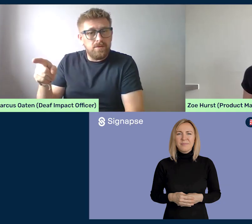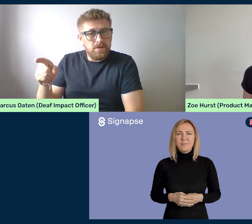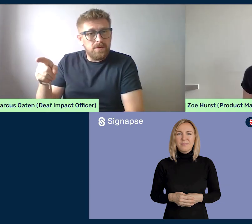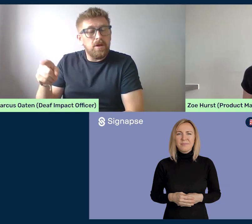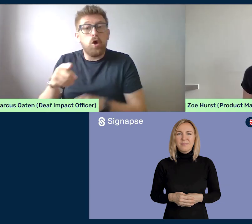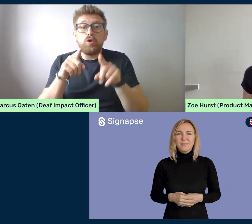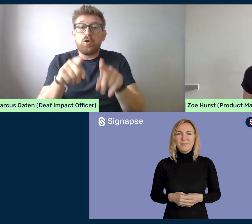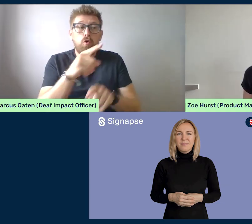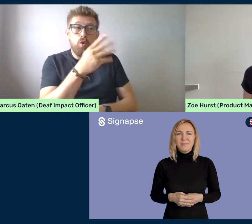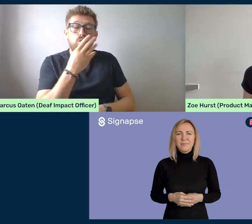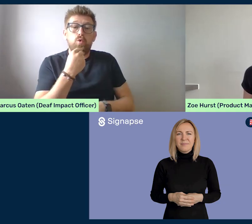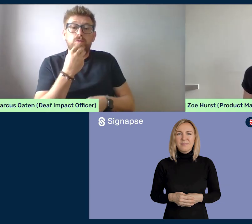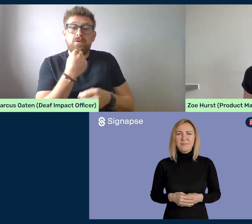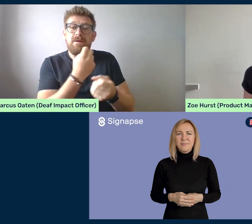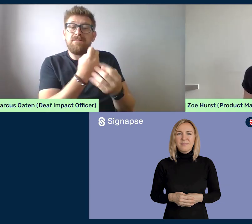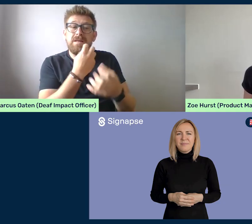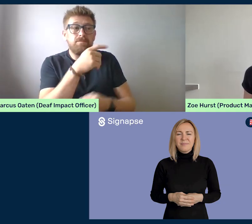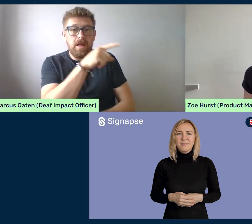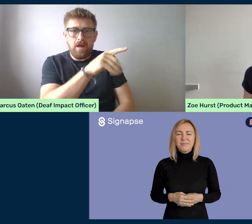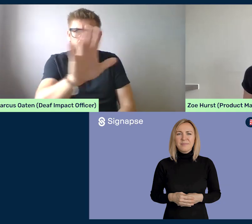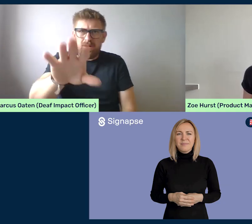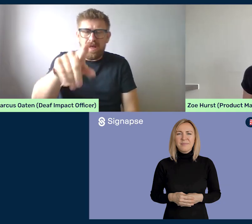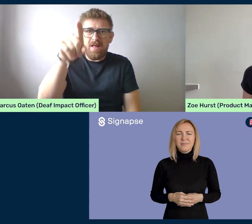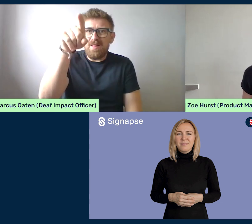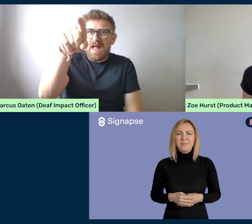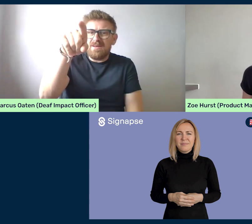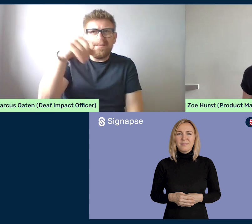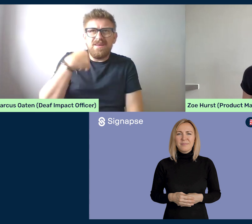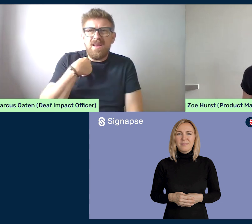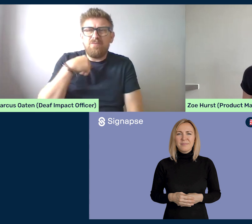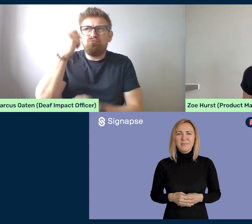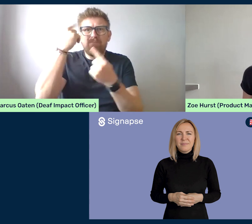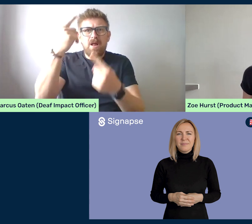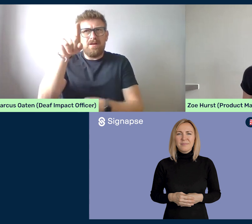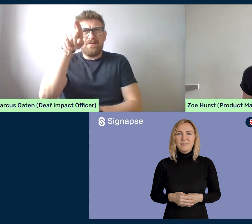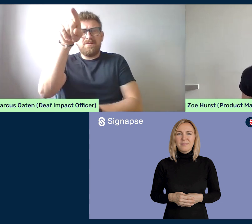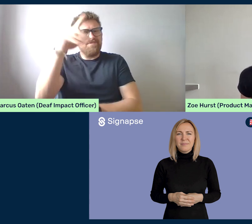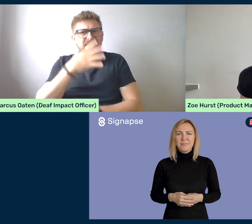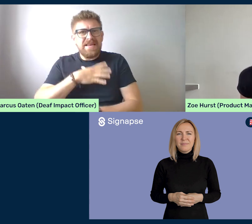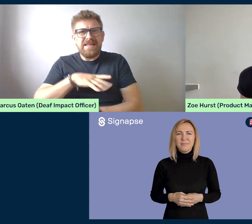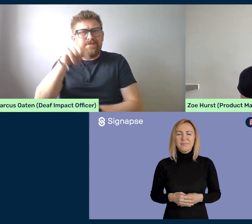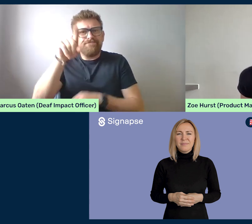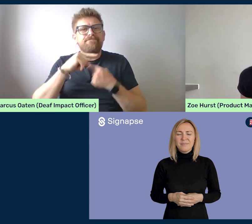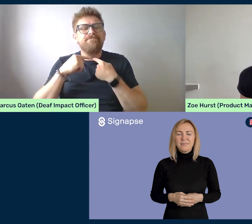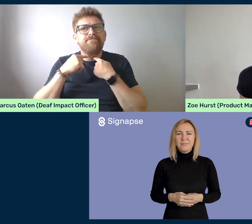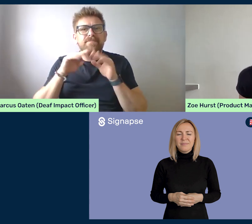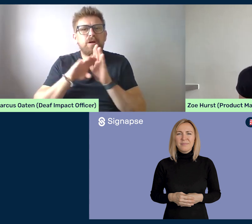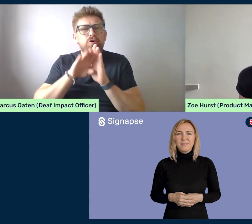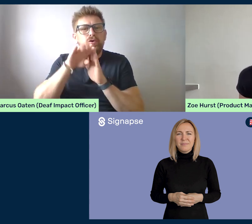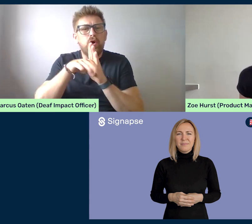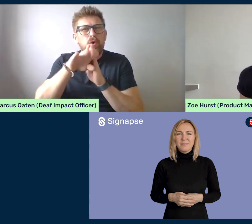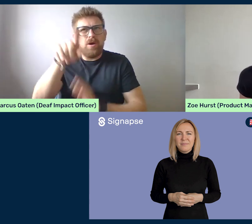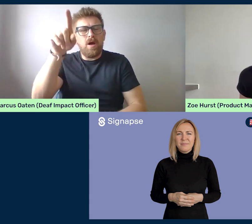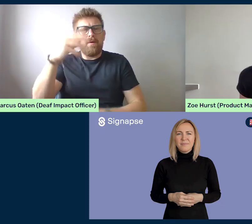that would be a misunderstanding and give a different meaning. So from the feedback, when they look at the sentence, they may say, oh,